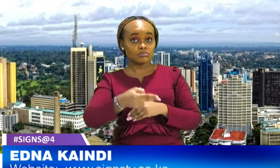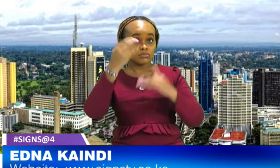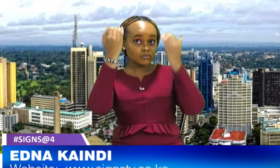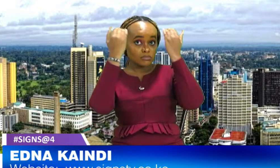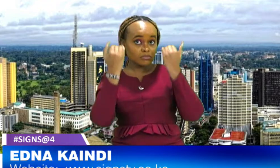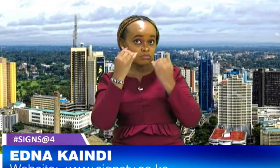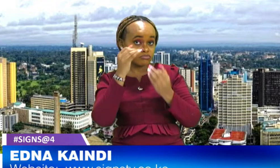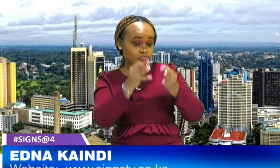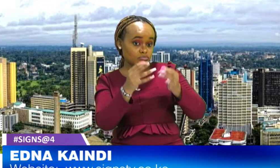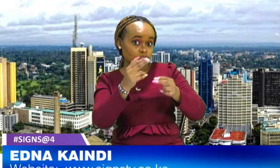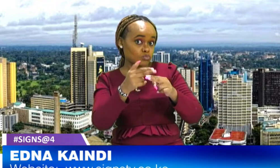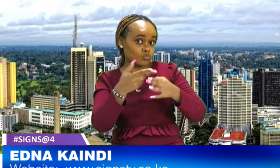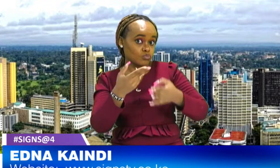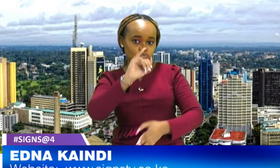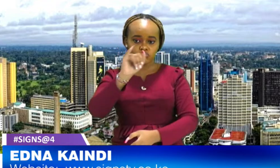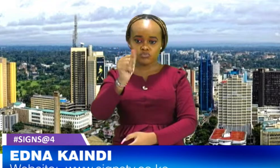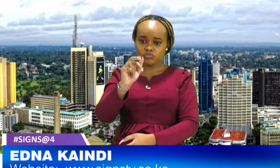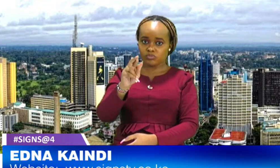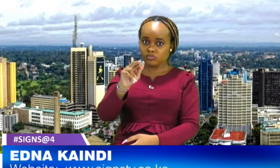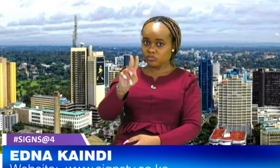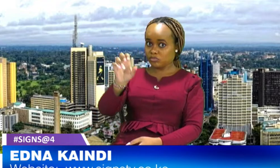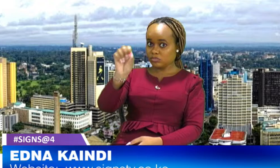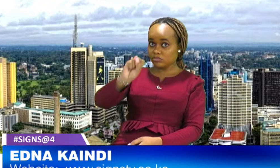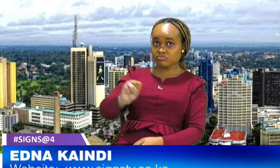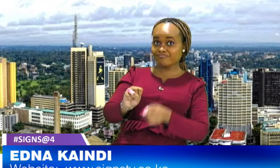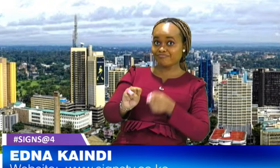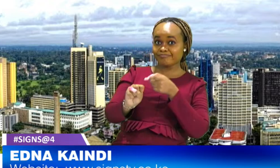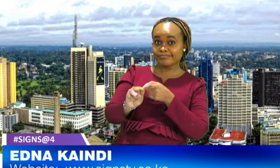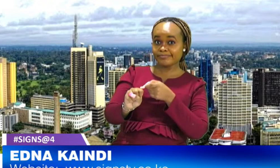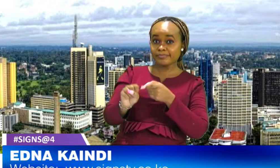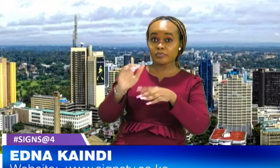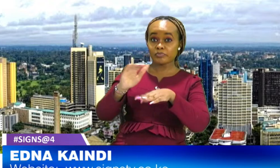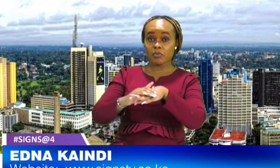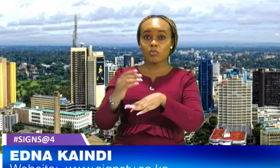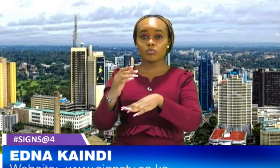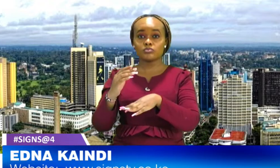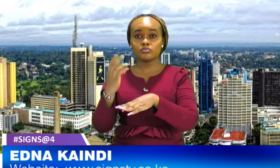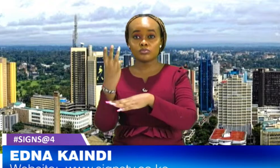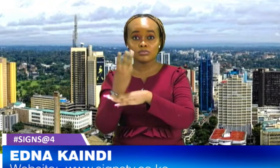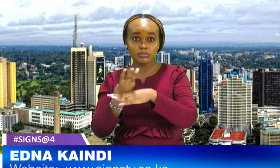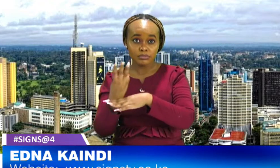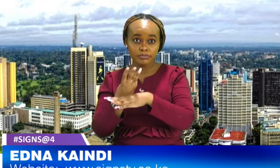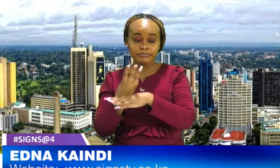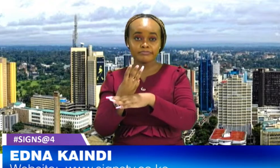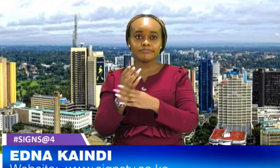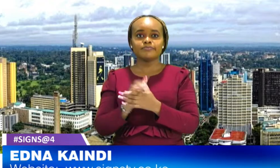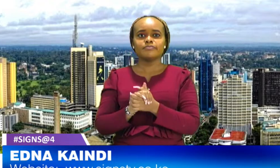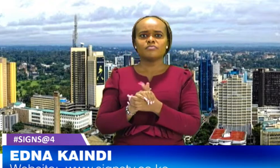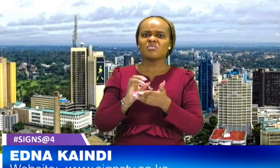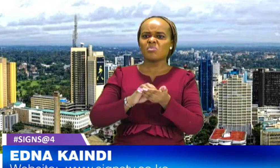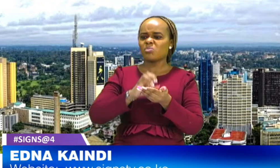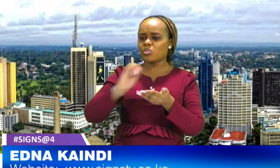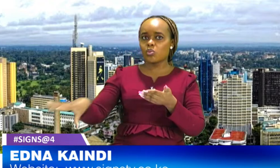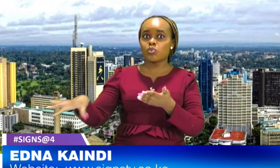In a consent that was adopted by the High Court Judge Jarius Nga on Wednesday,